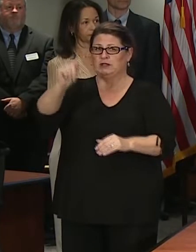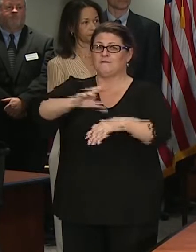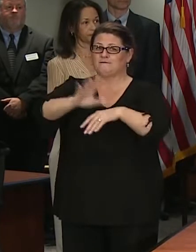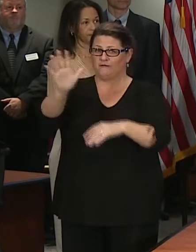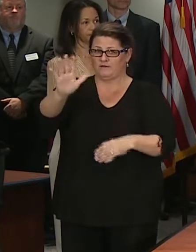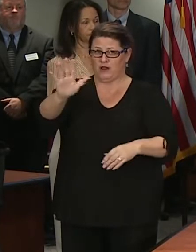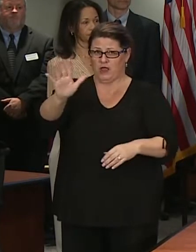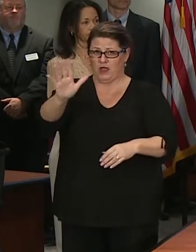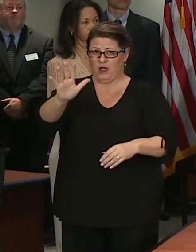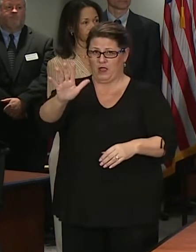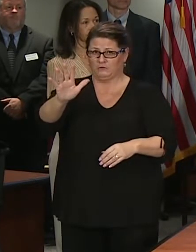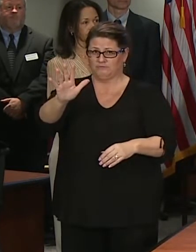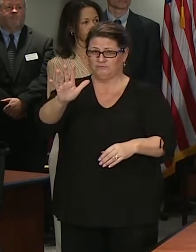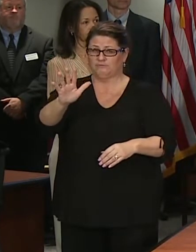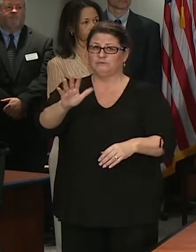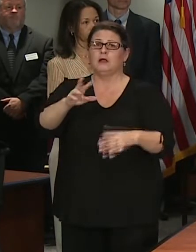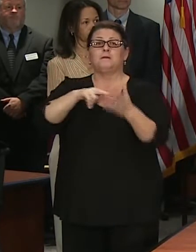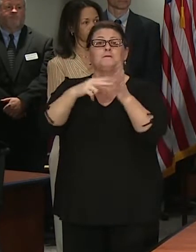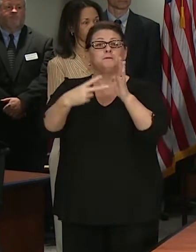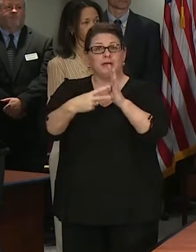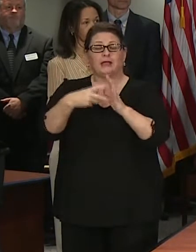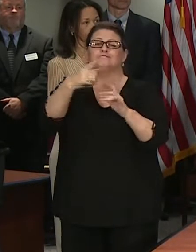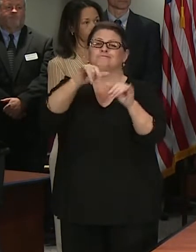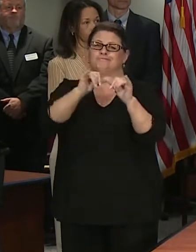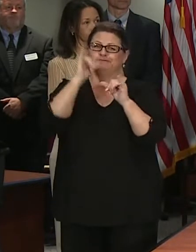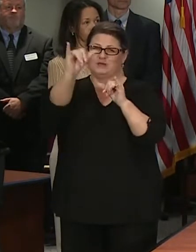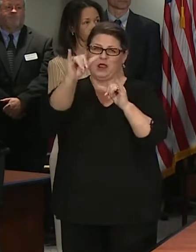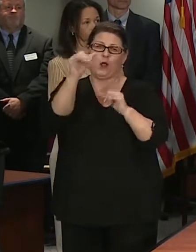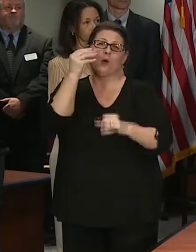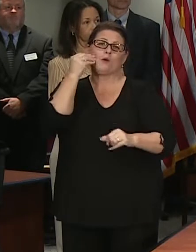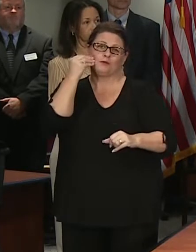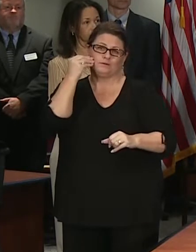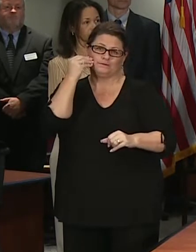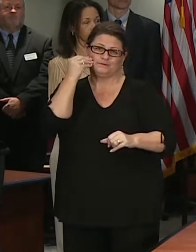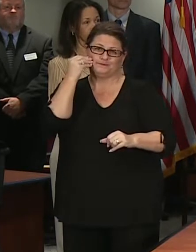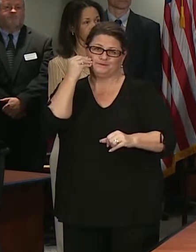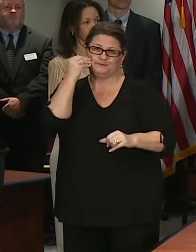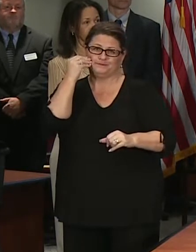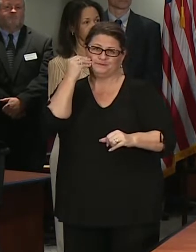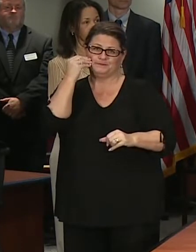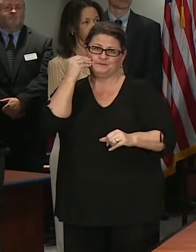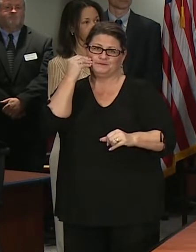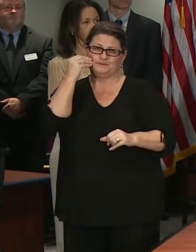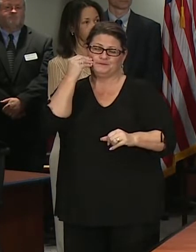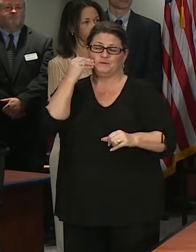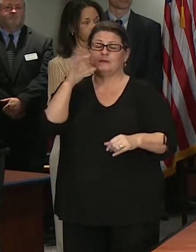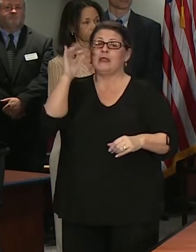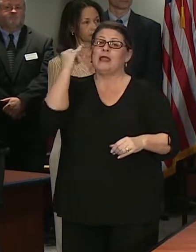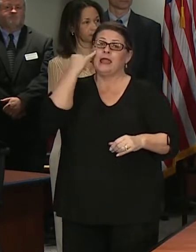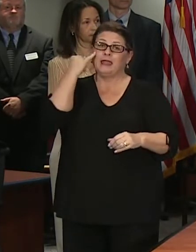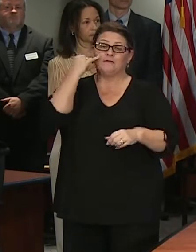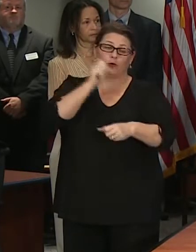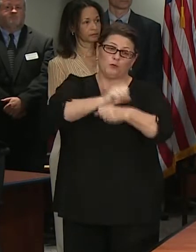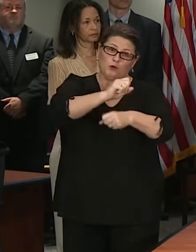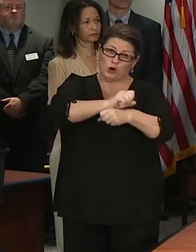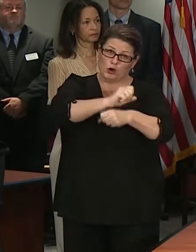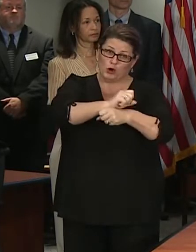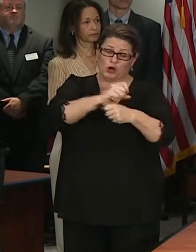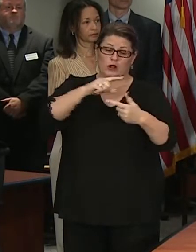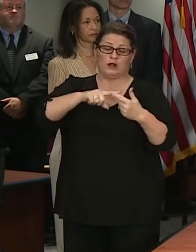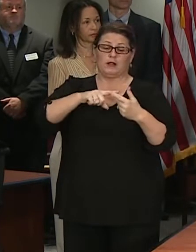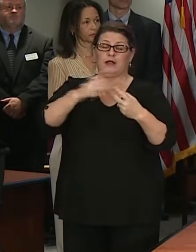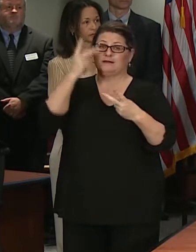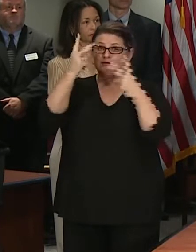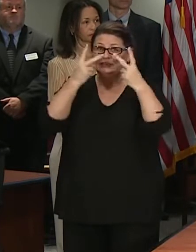under this order, everyone should stay home unless they're working, they're visiting family,